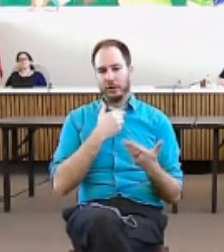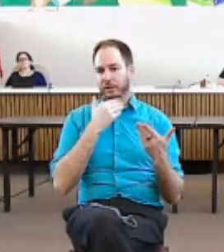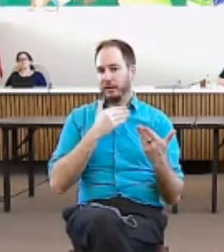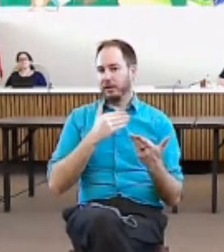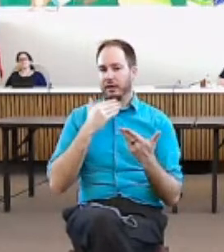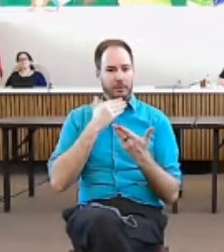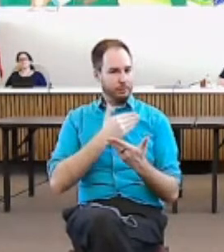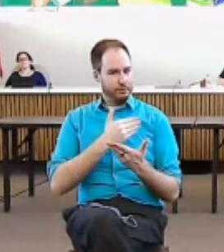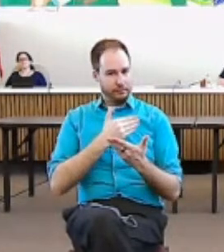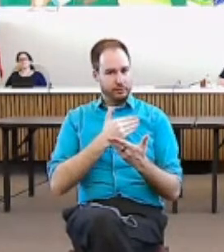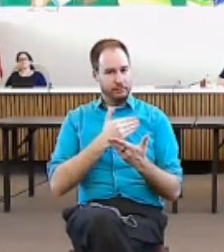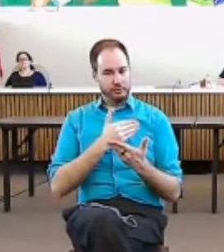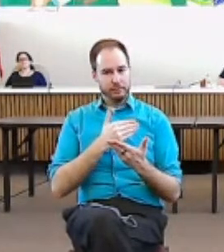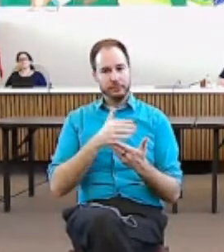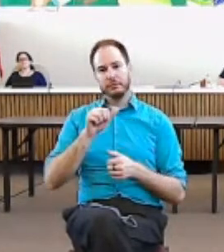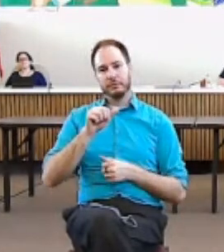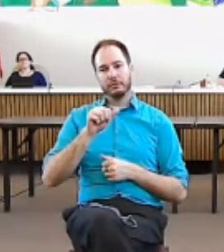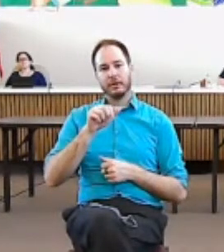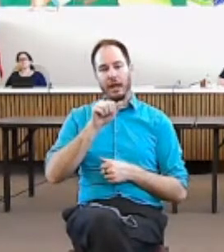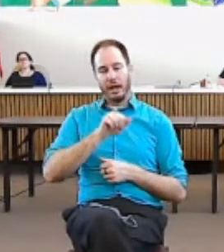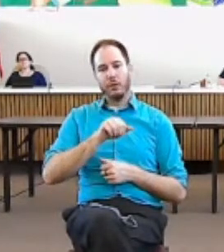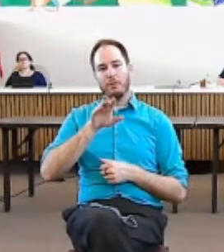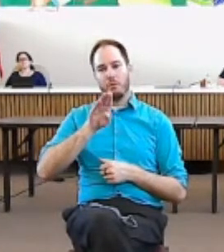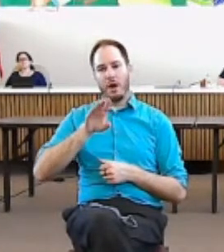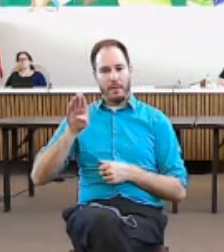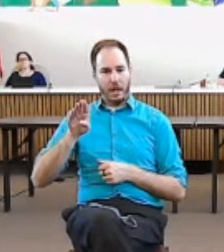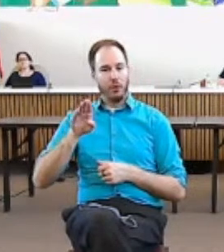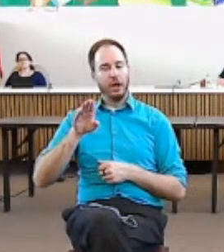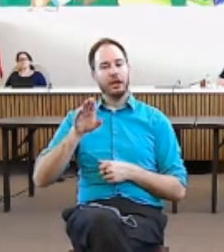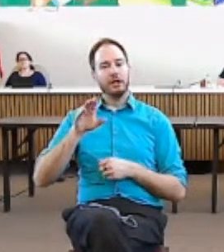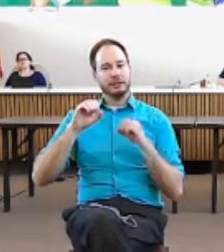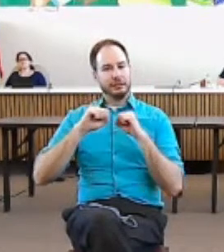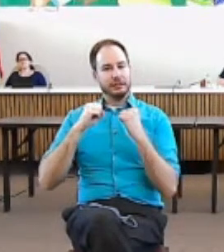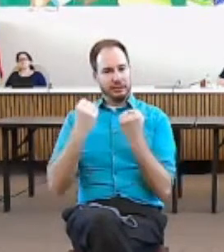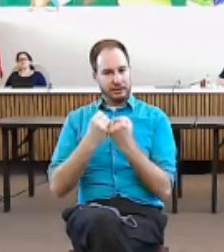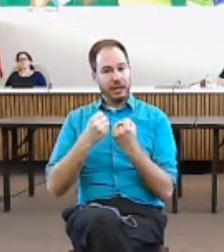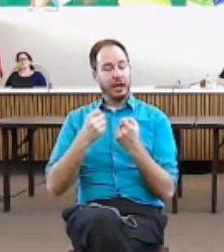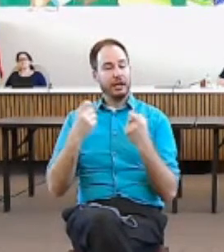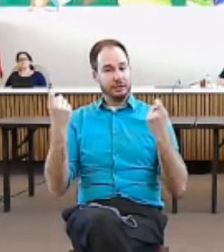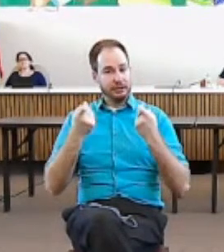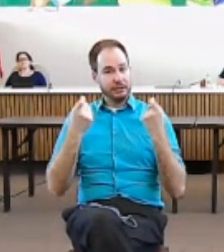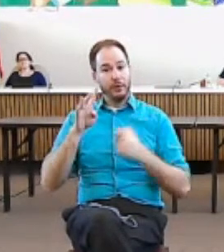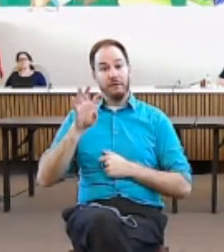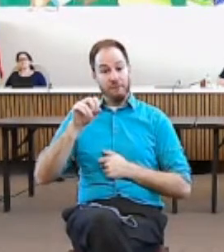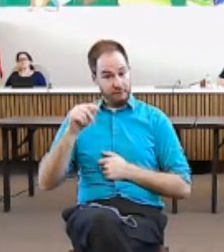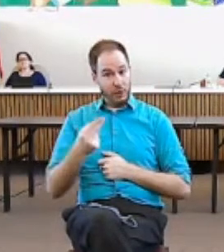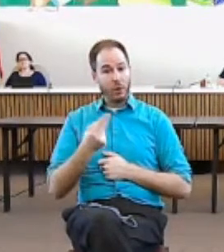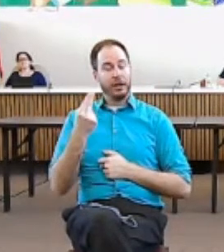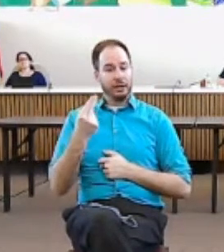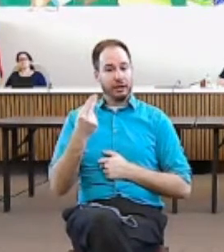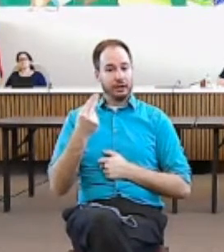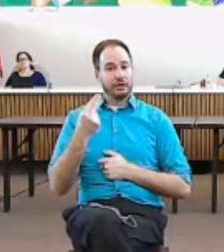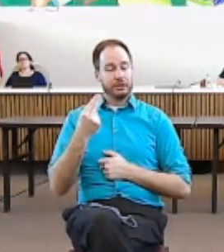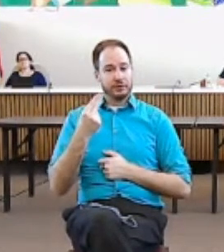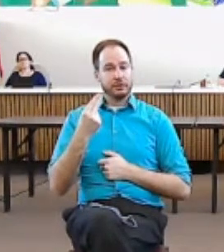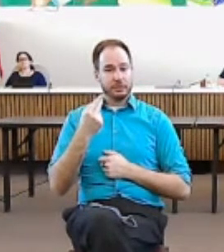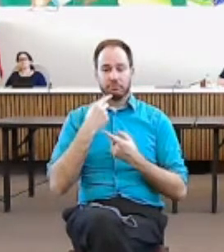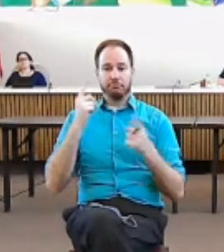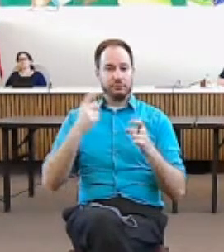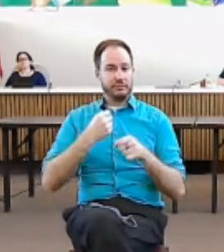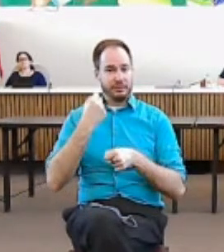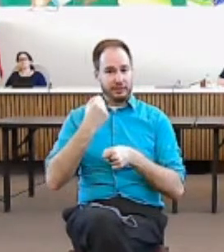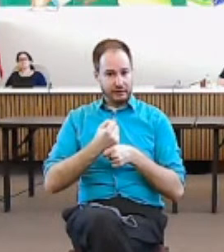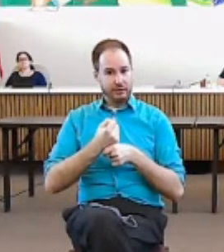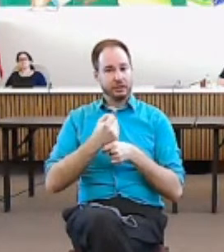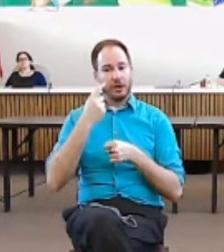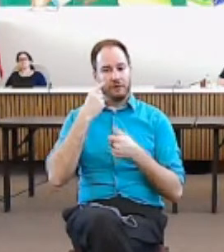you. The Antoinette Brown Blackwell Society celebrates its 40th anniversary this year of